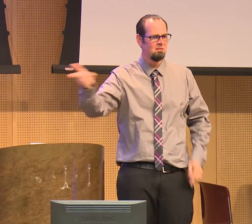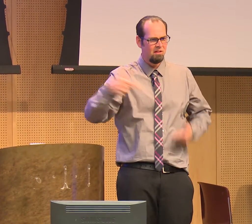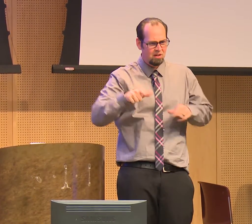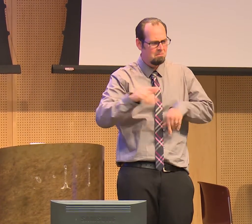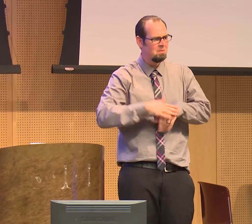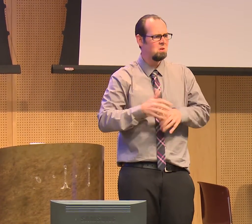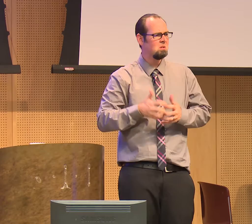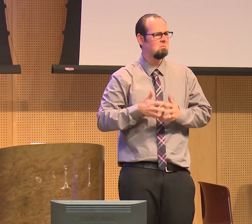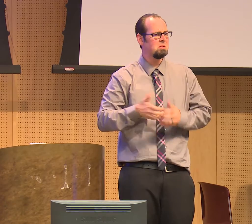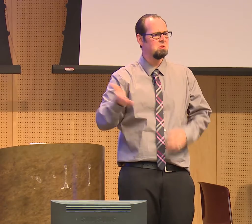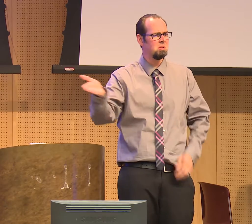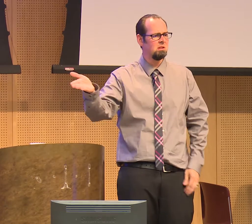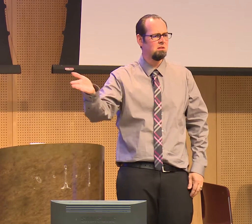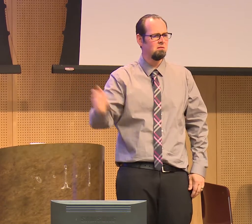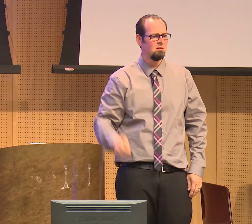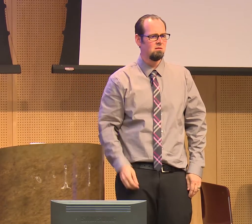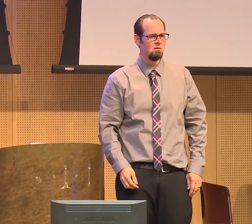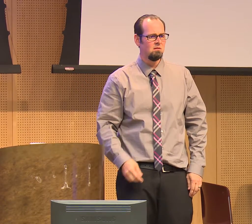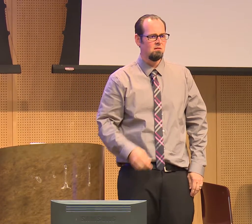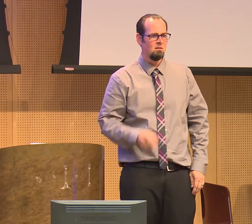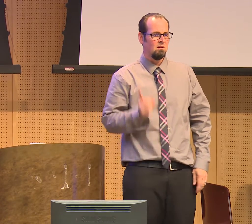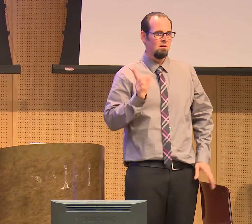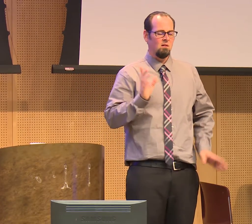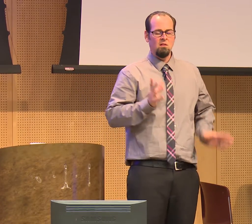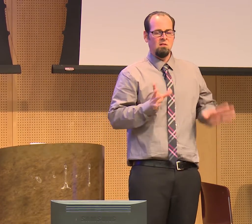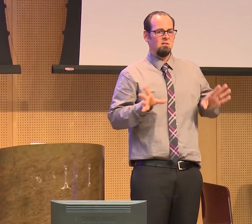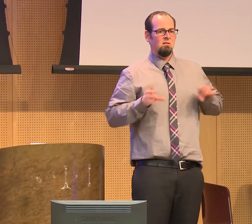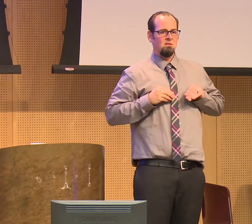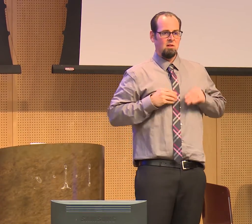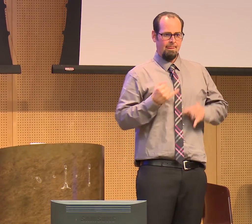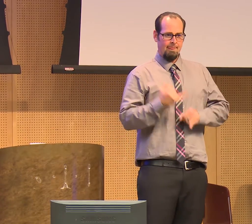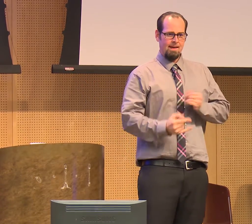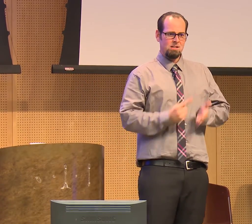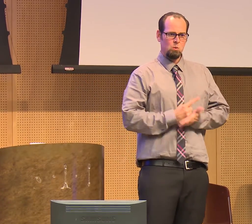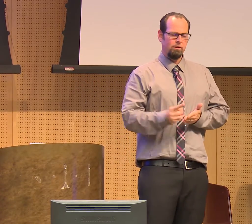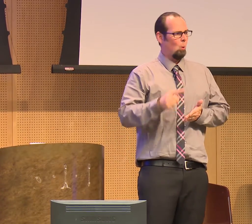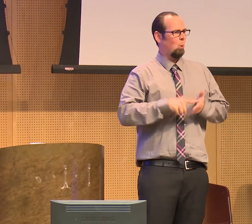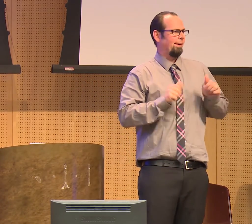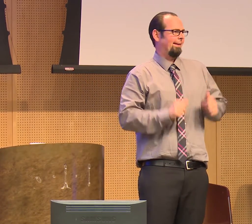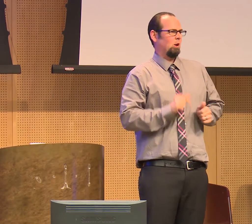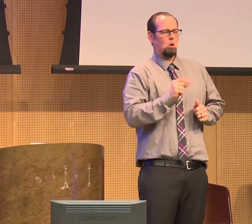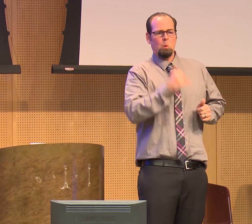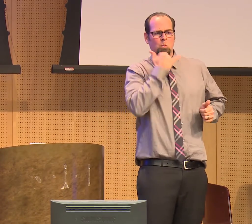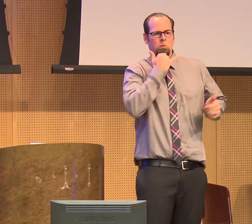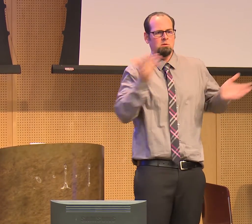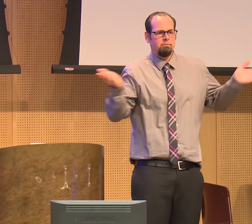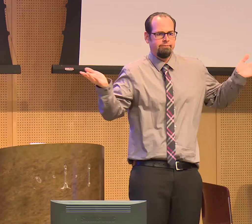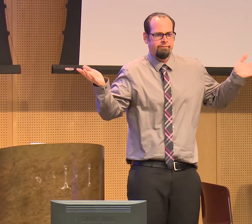and how to work with the tools. So during the last week, they figured what could go